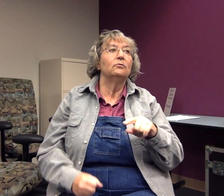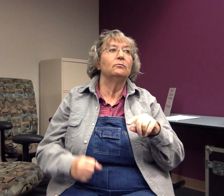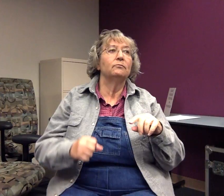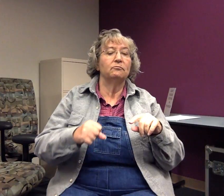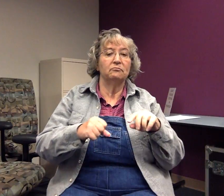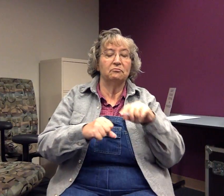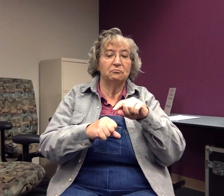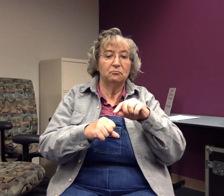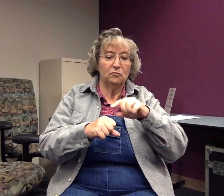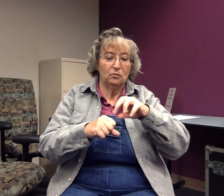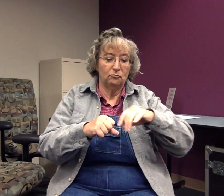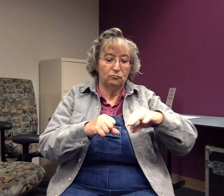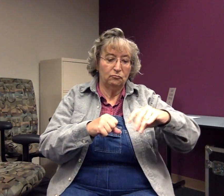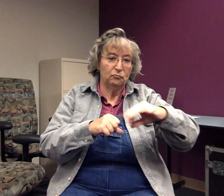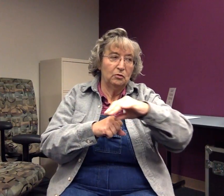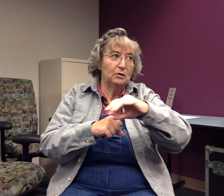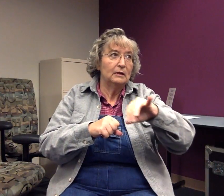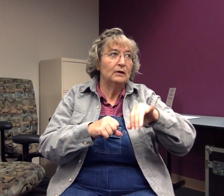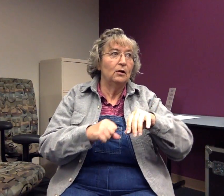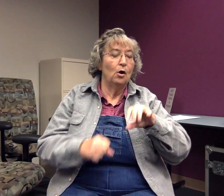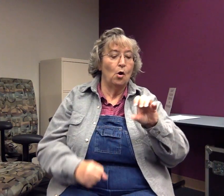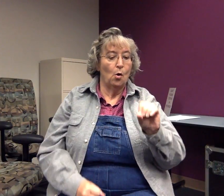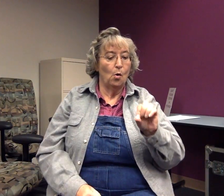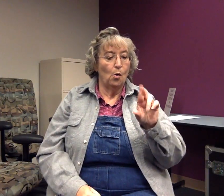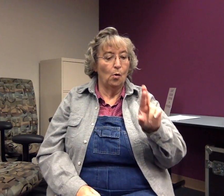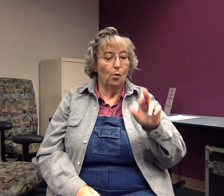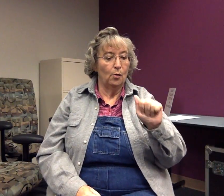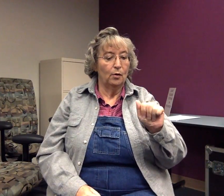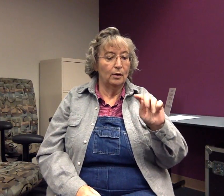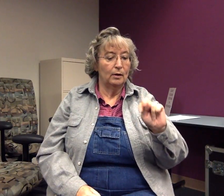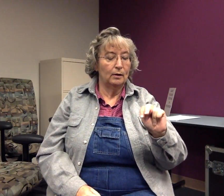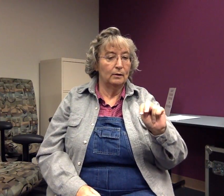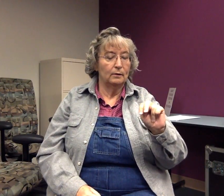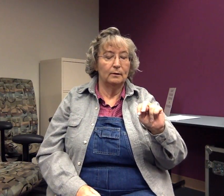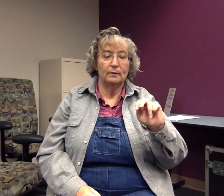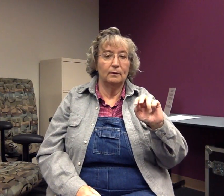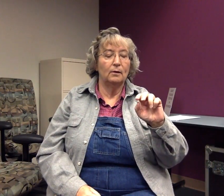guys do all the work that cells need to do, like make proteins, turn food into energy, and get rid of waste.